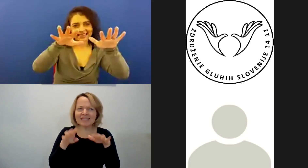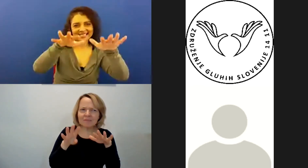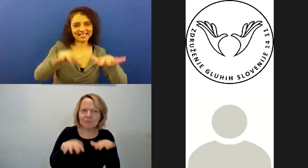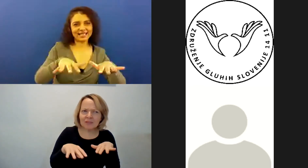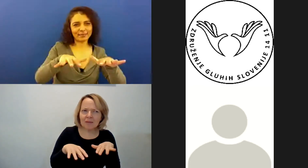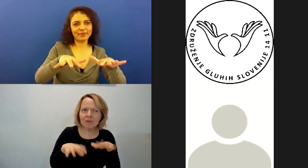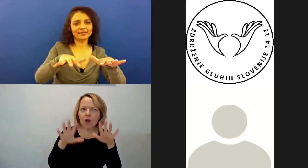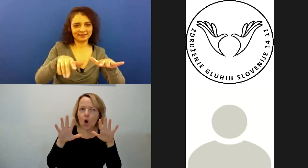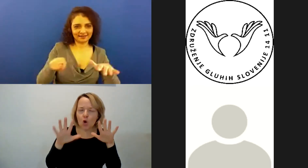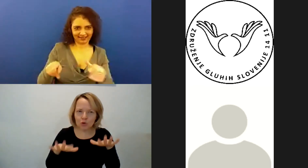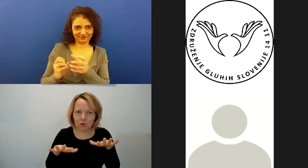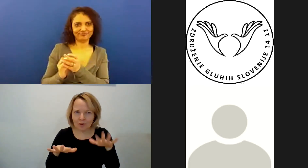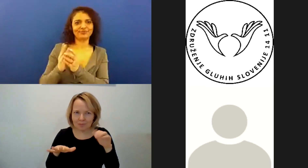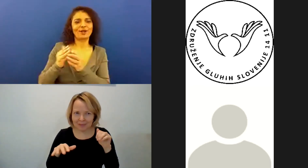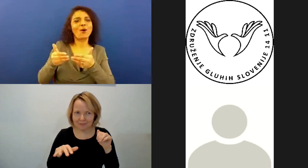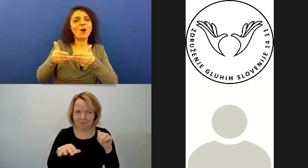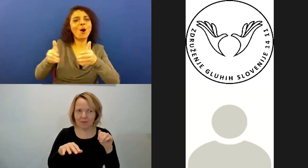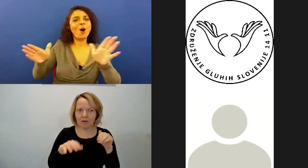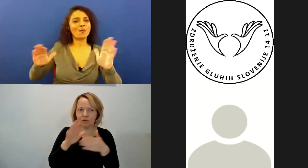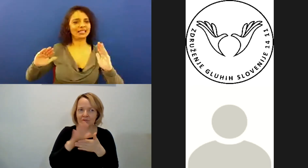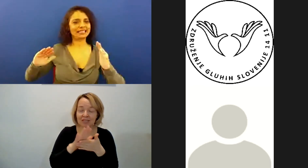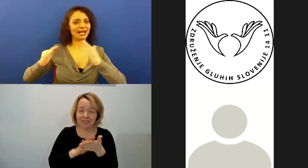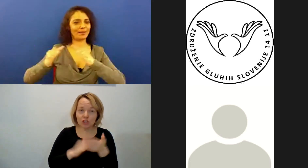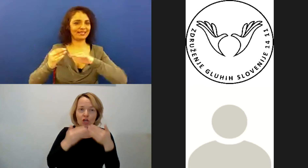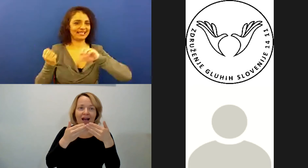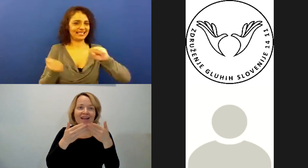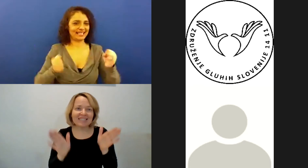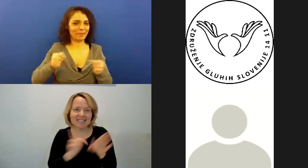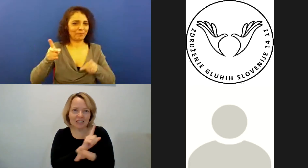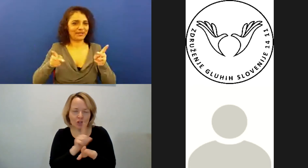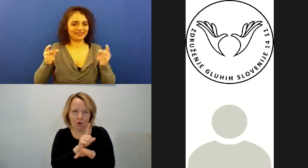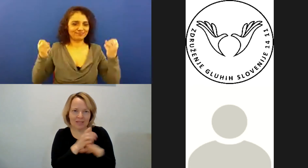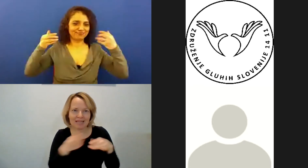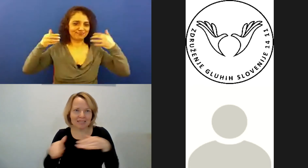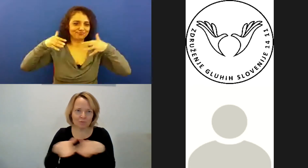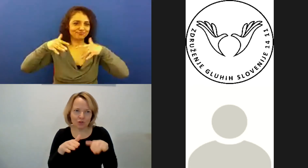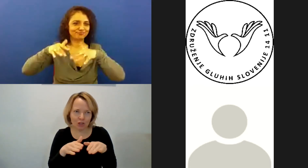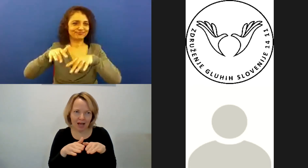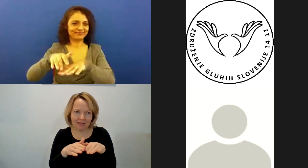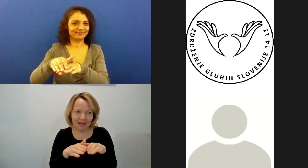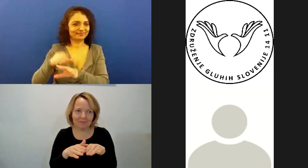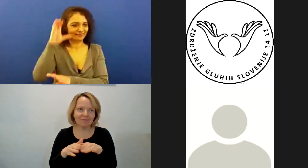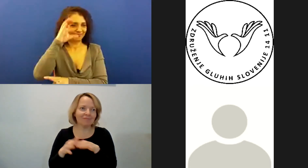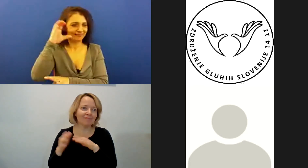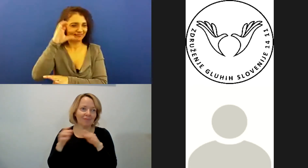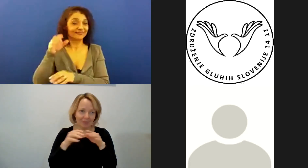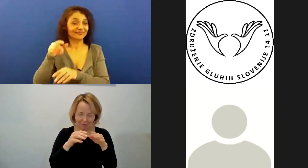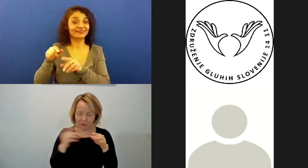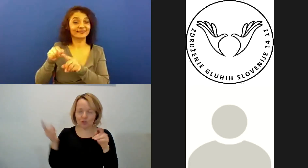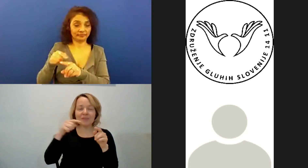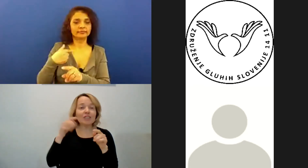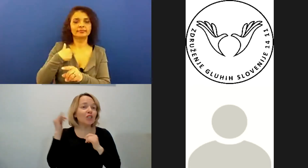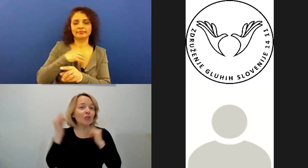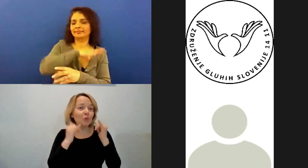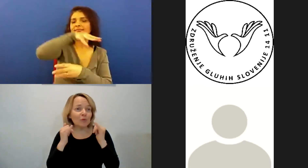season, the winter season came, I moved to Zermatt, because then the ski pistes would open up.